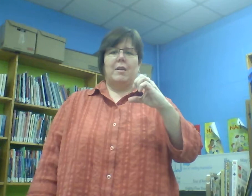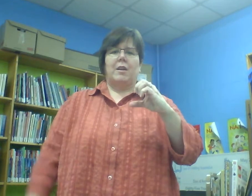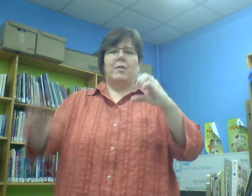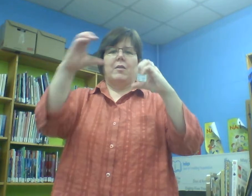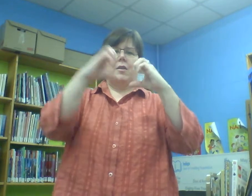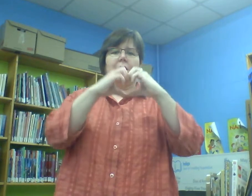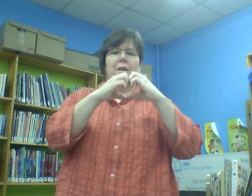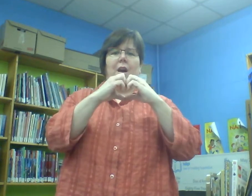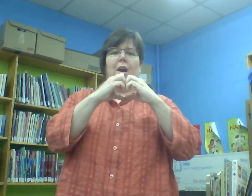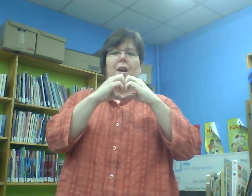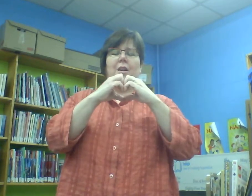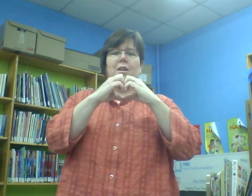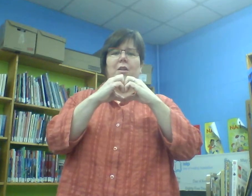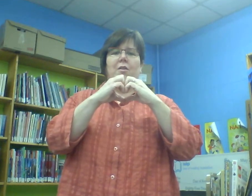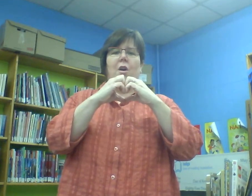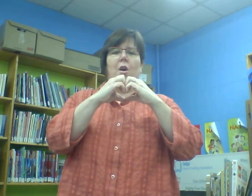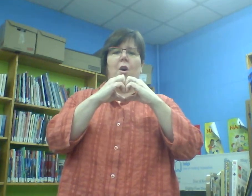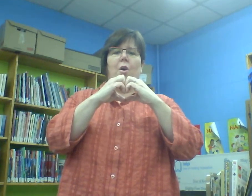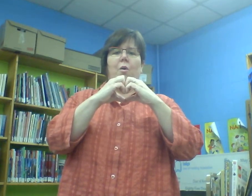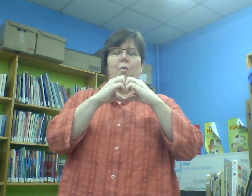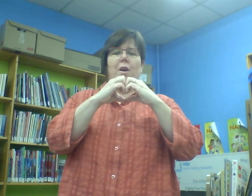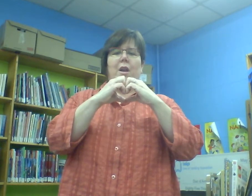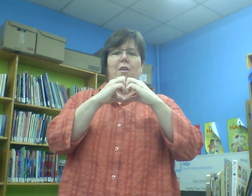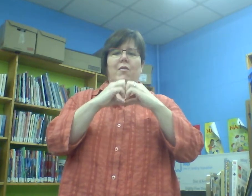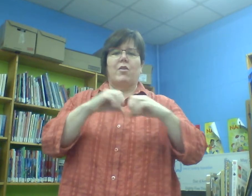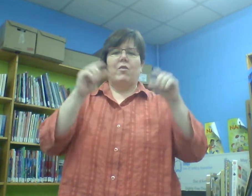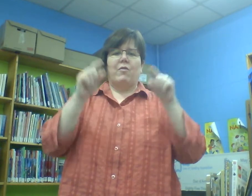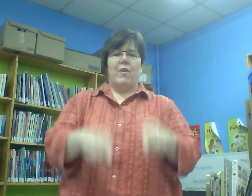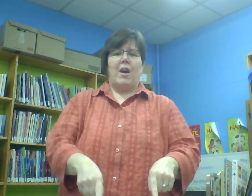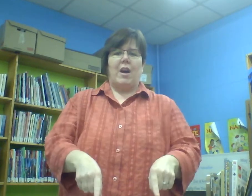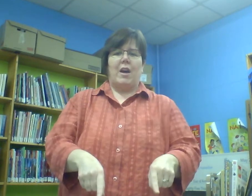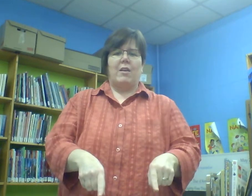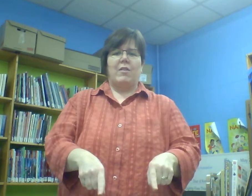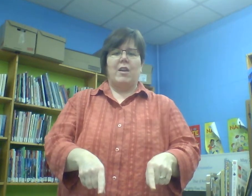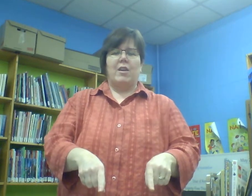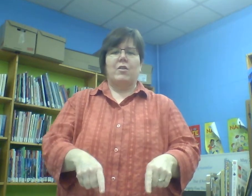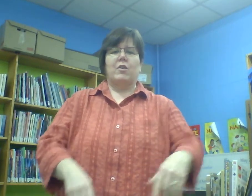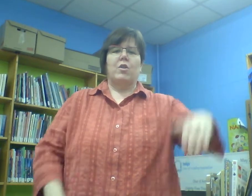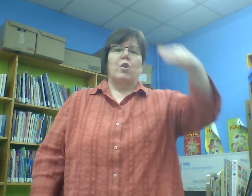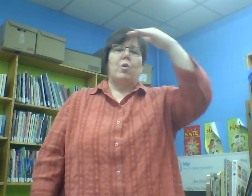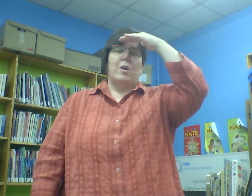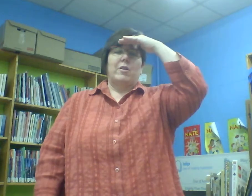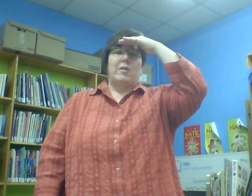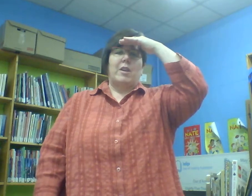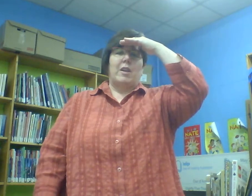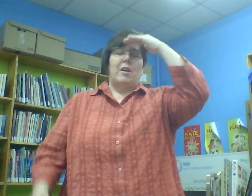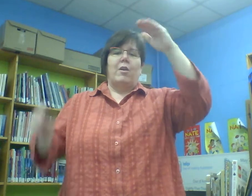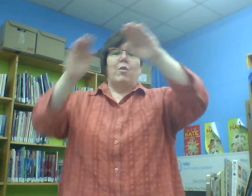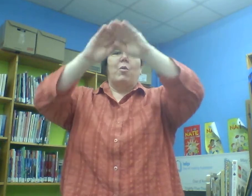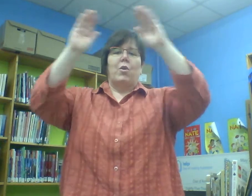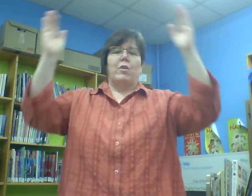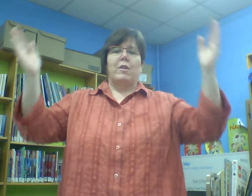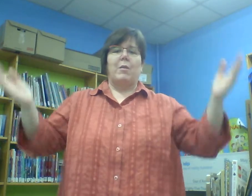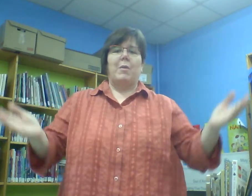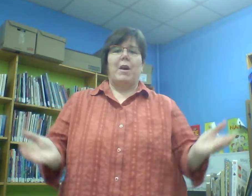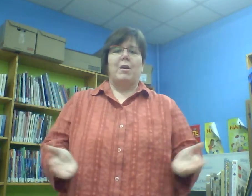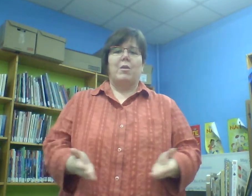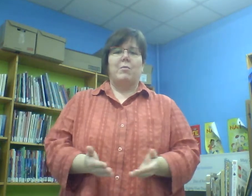Kindness, kindness, oh, whenever you find this, you will see the world's a better